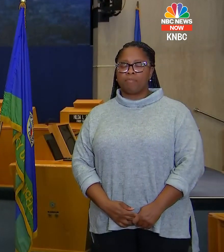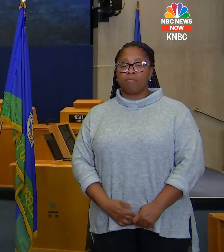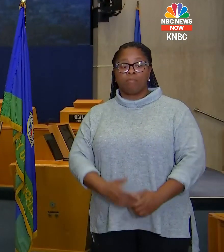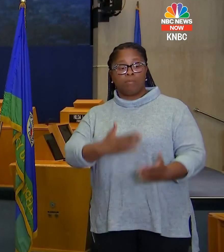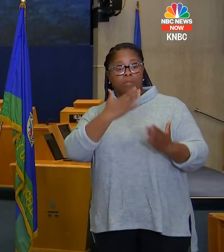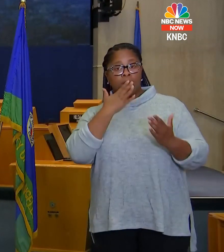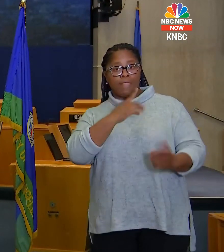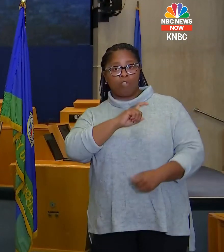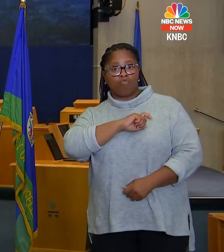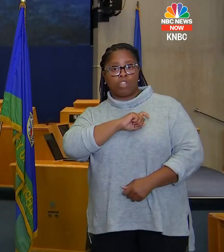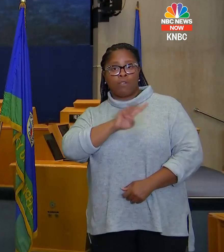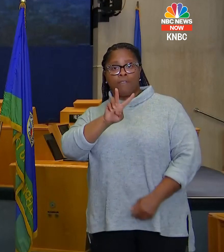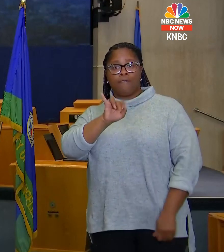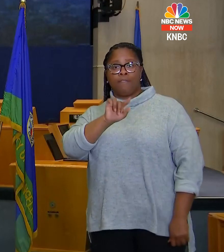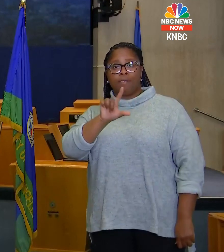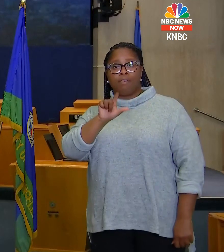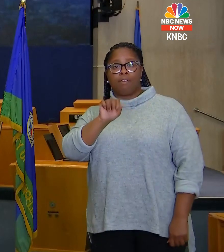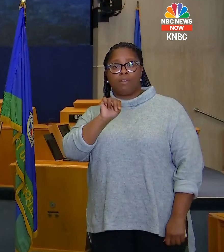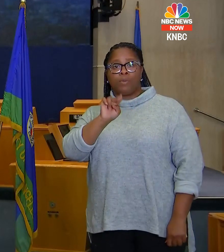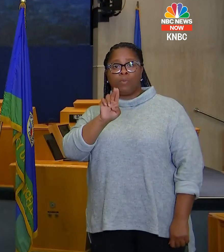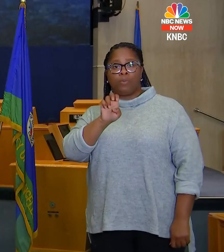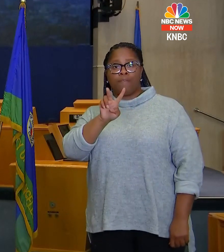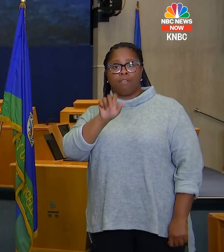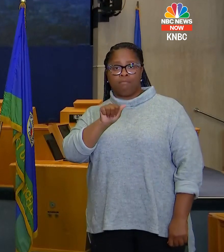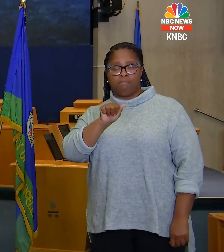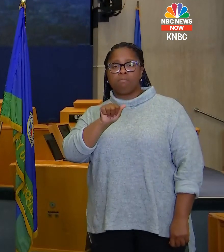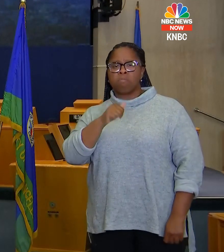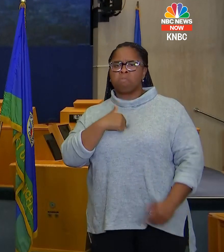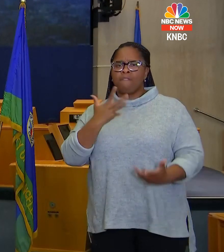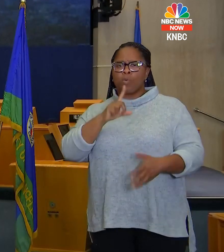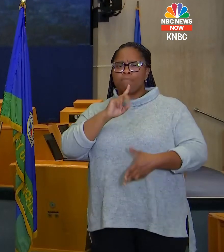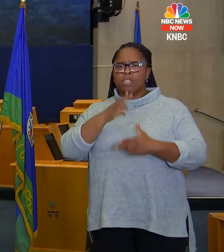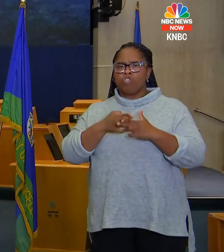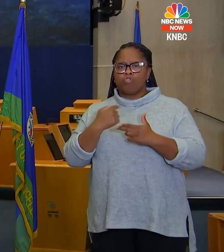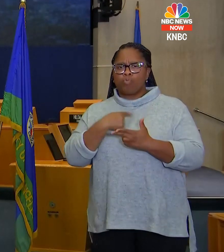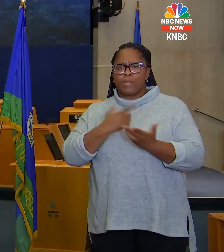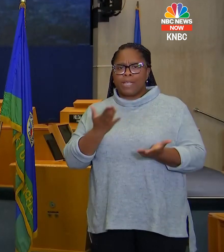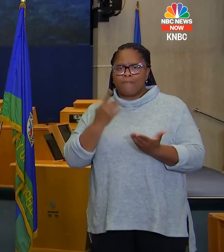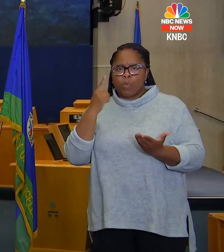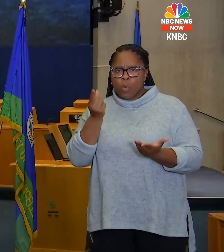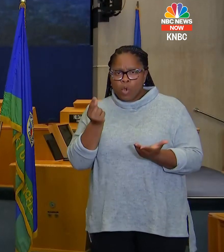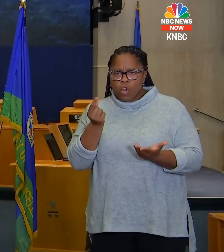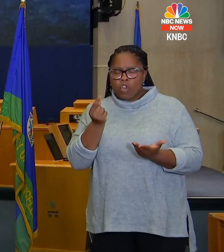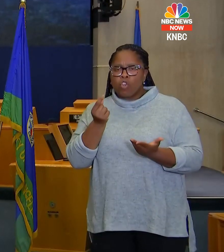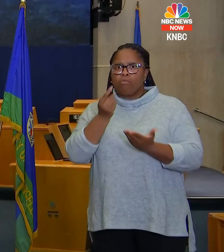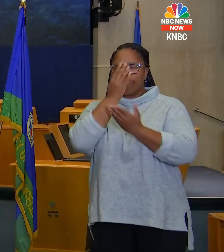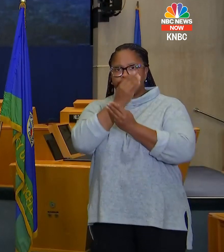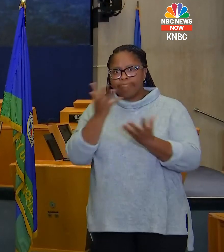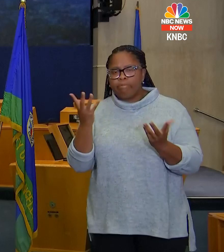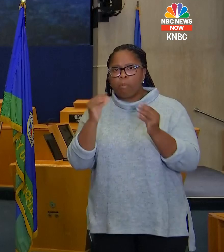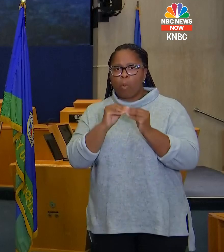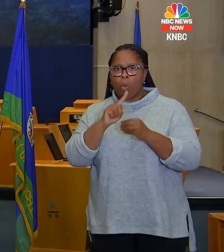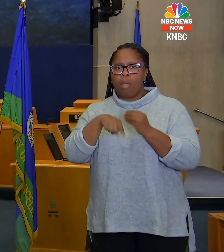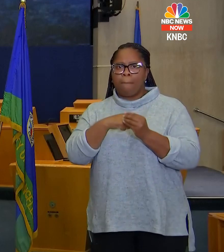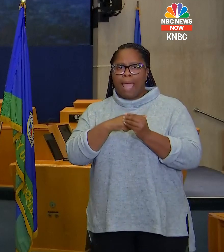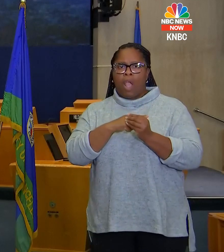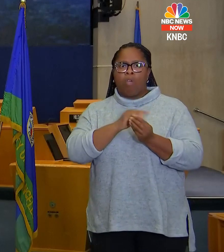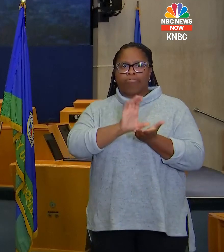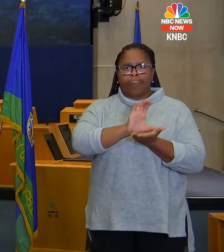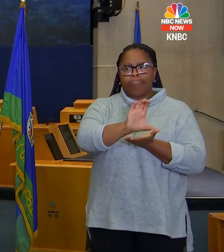Thank you, Sheriff Villanueva. As I mentioned, we are here today to share more about the allocation of the